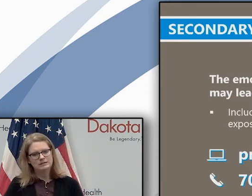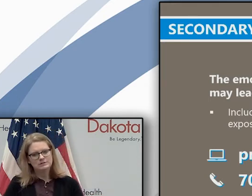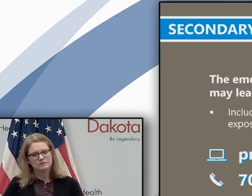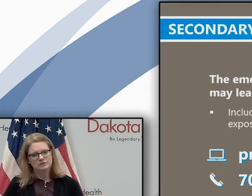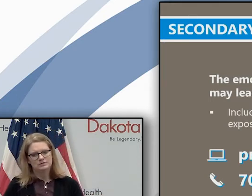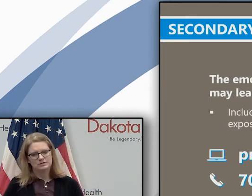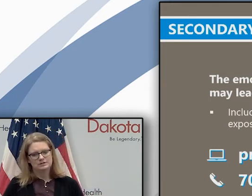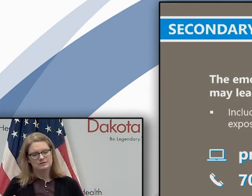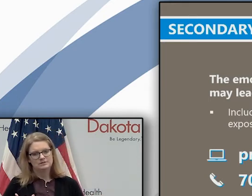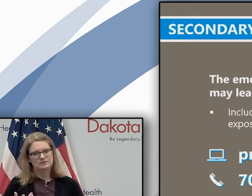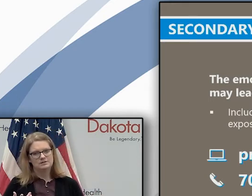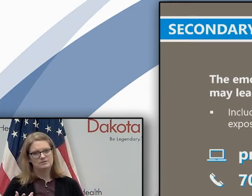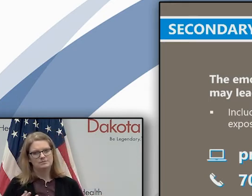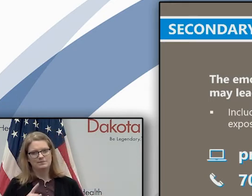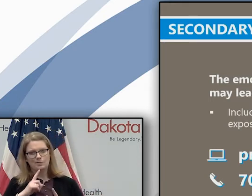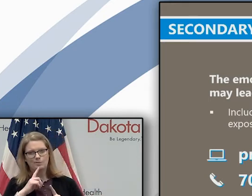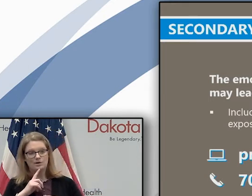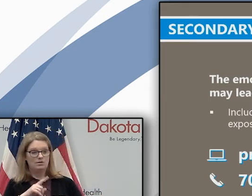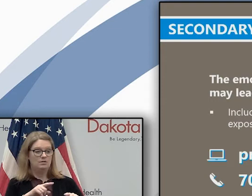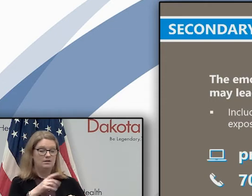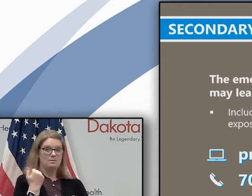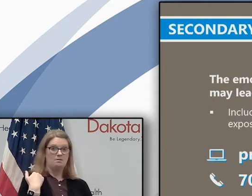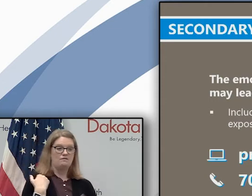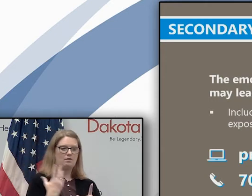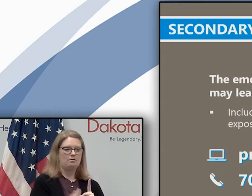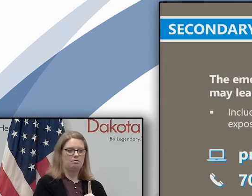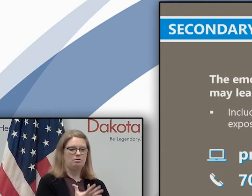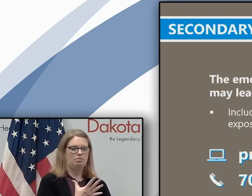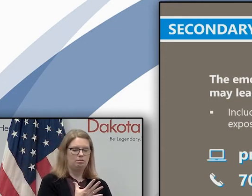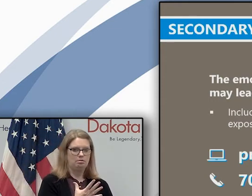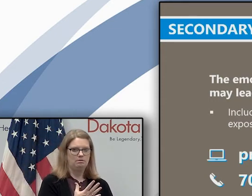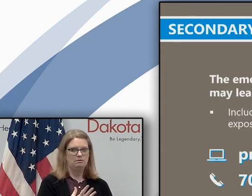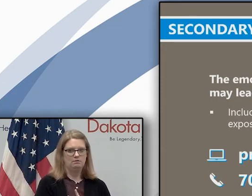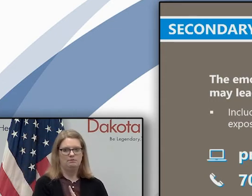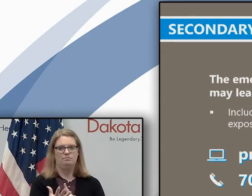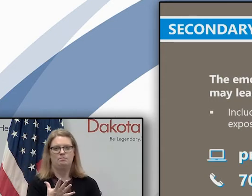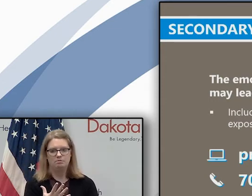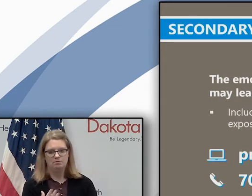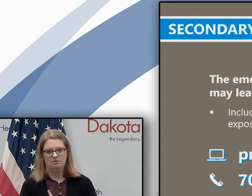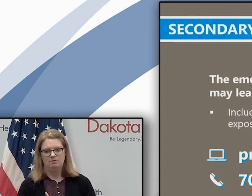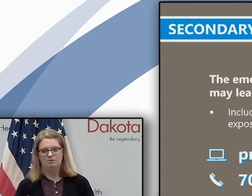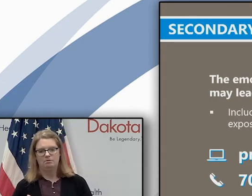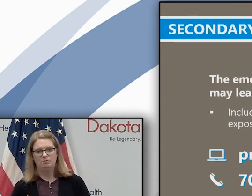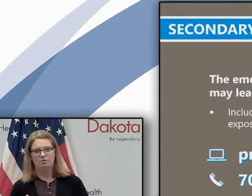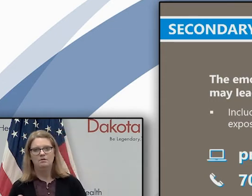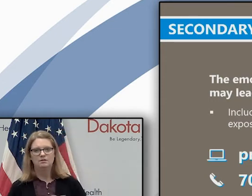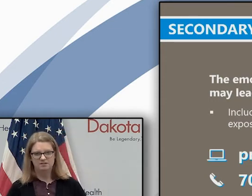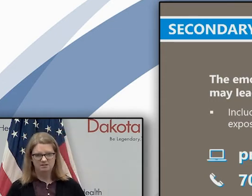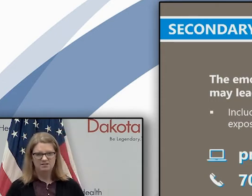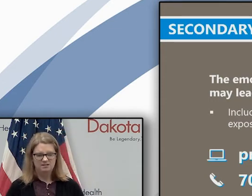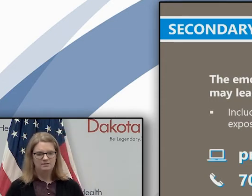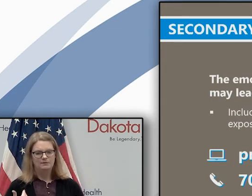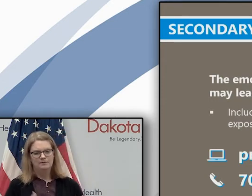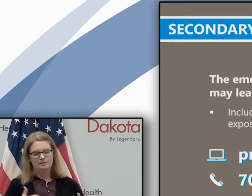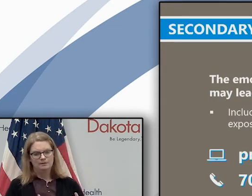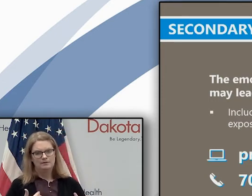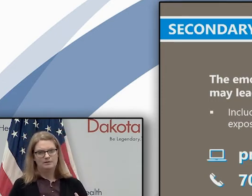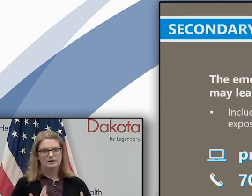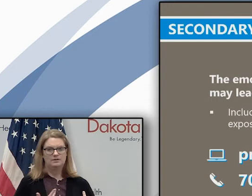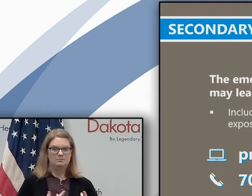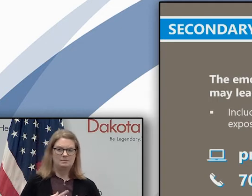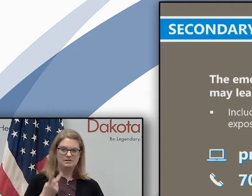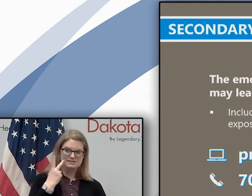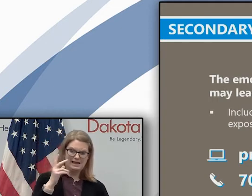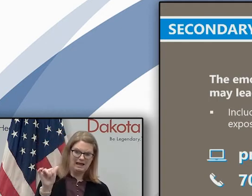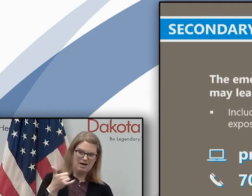reactions and symptoms resulting from exposure to another person's traumatic experience rather than exposure directly to a